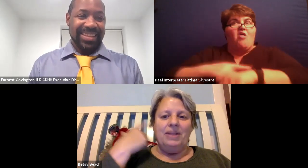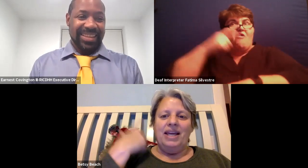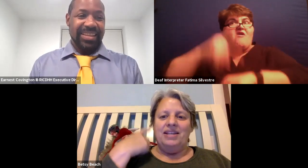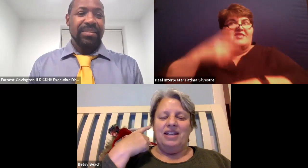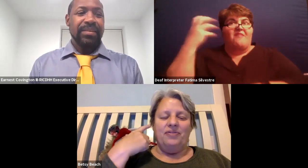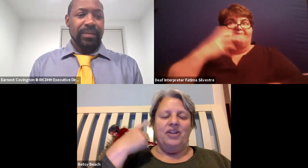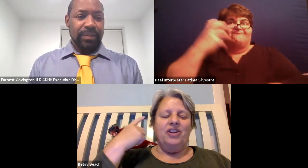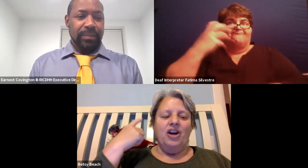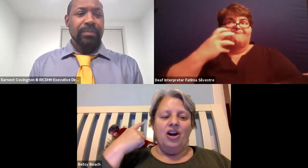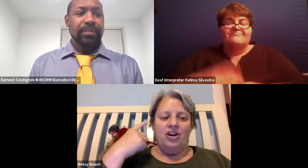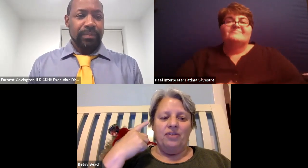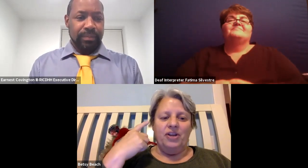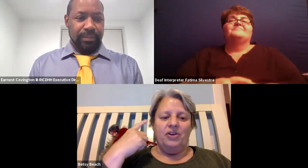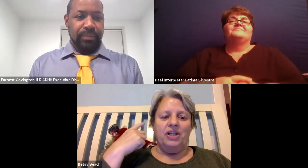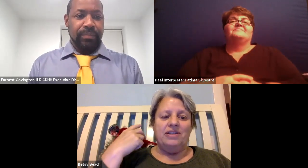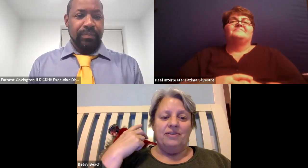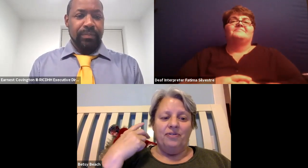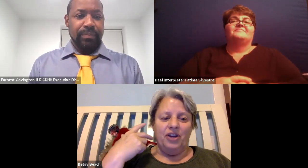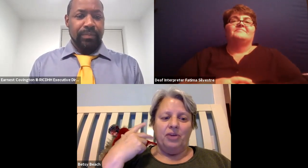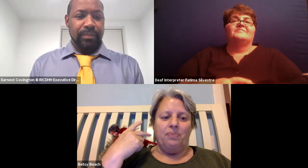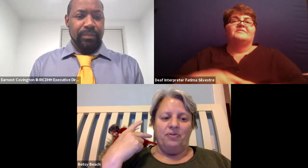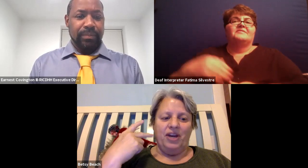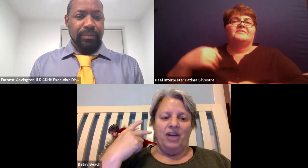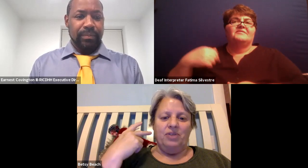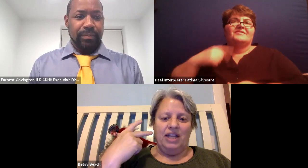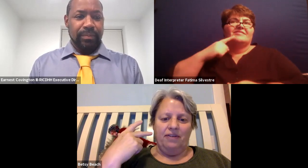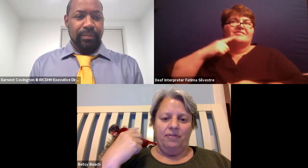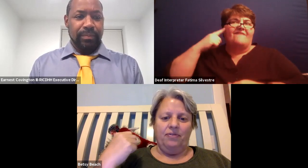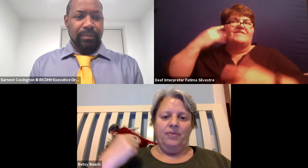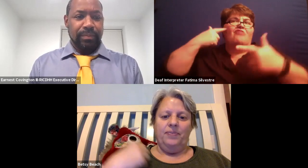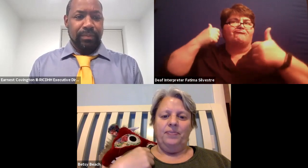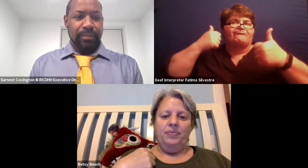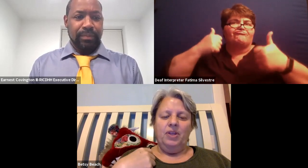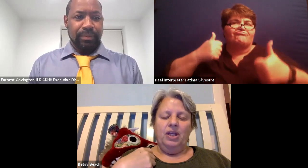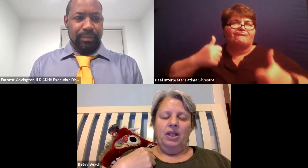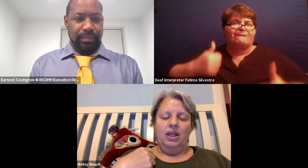I'm late deafened, hard of hearing, severe, profound deaf.